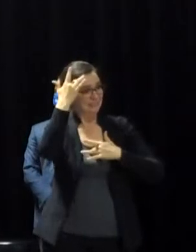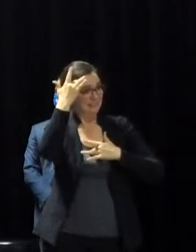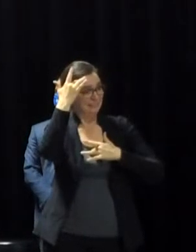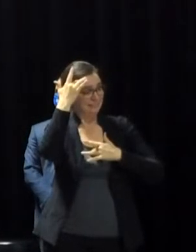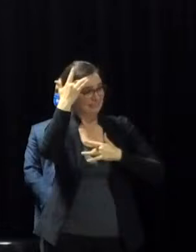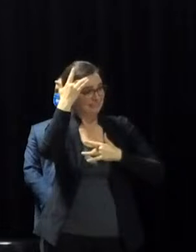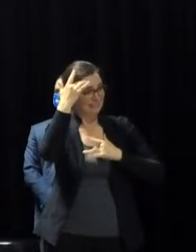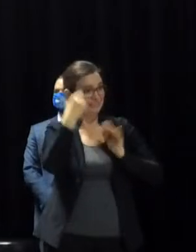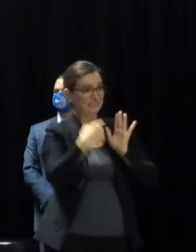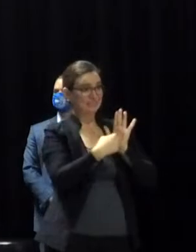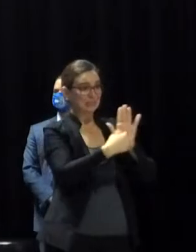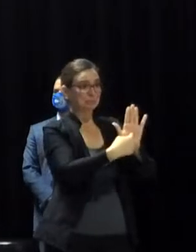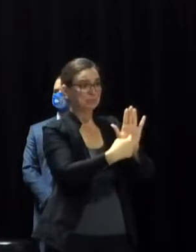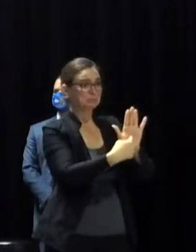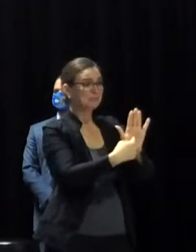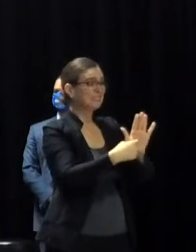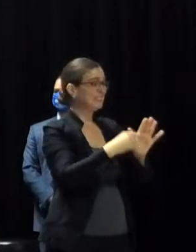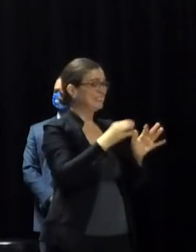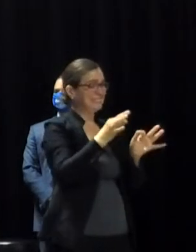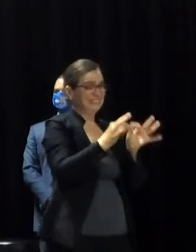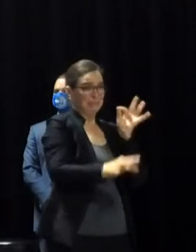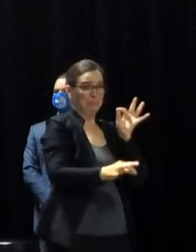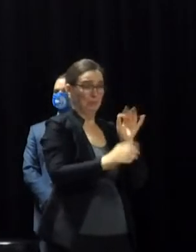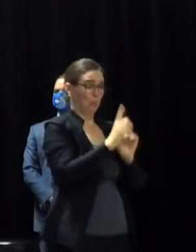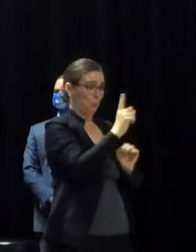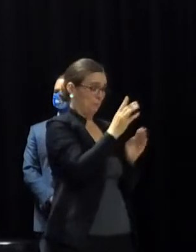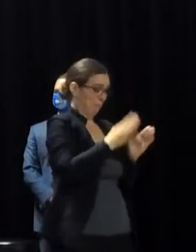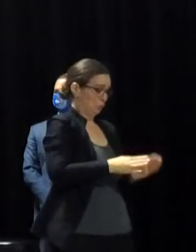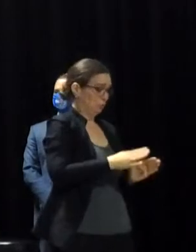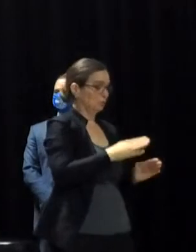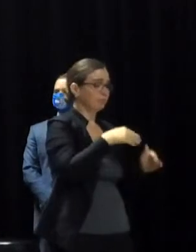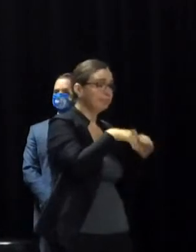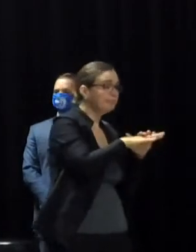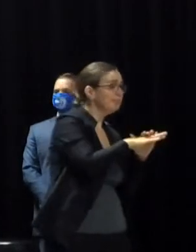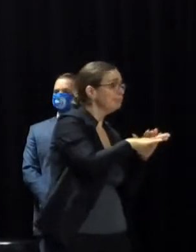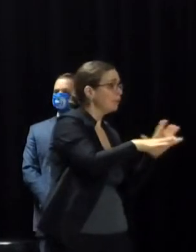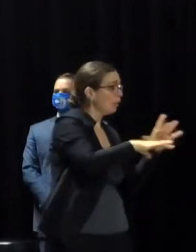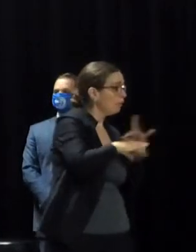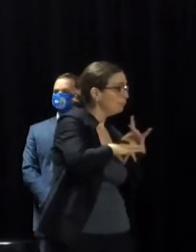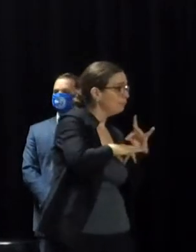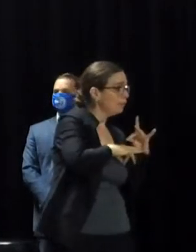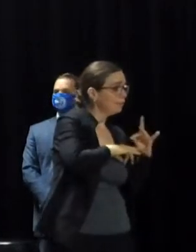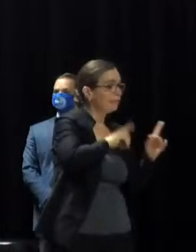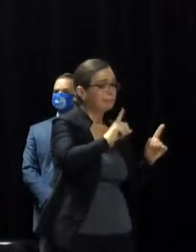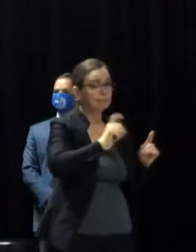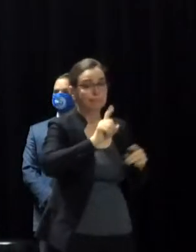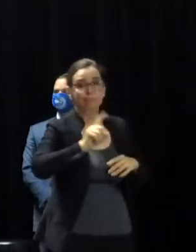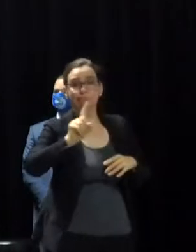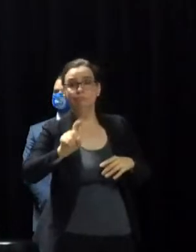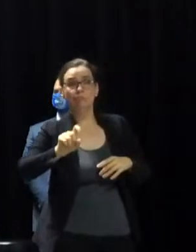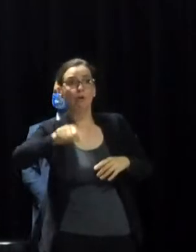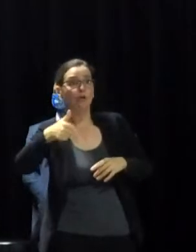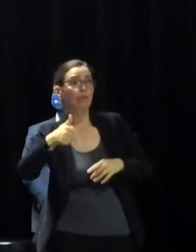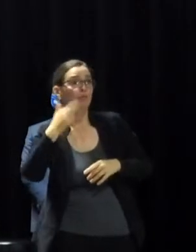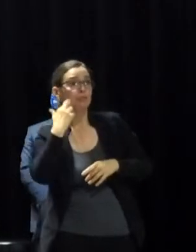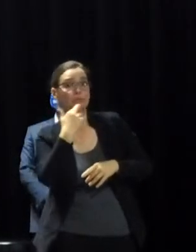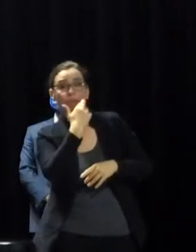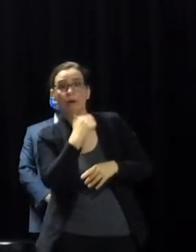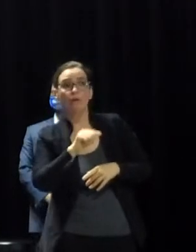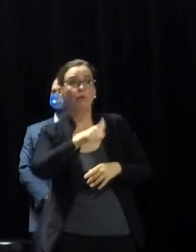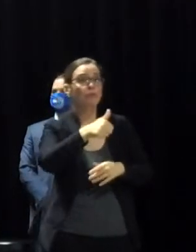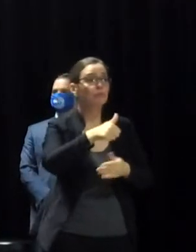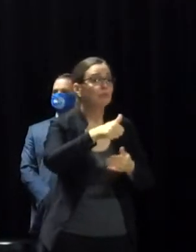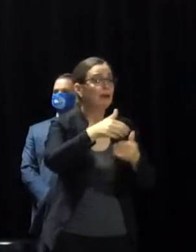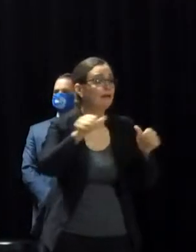places and congregating it there. They are going home and going to